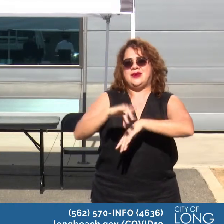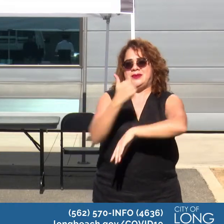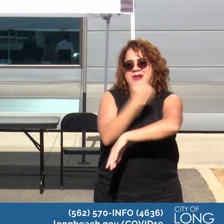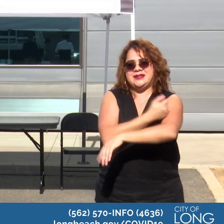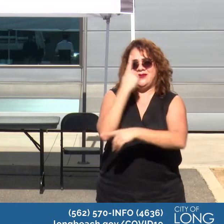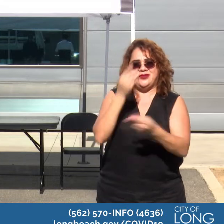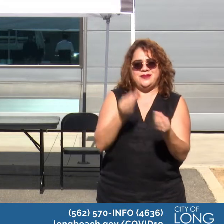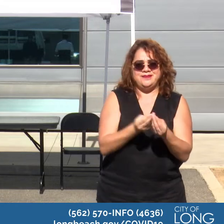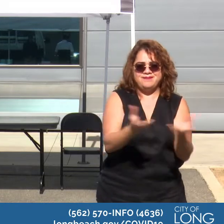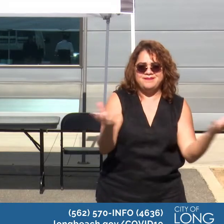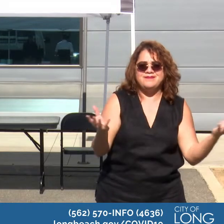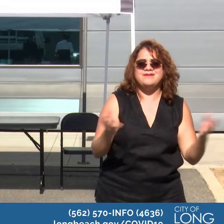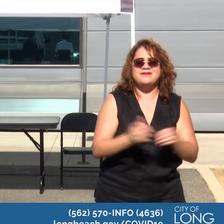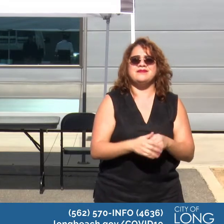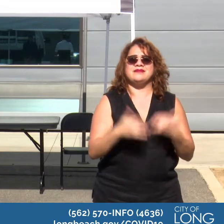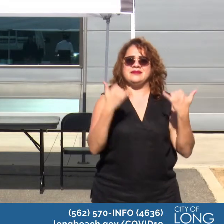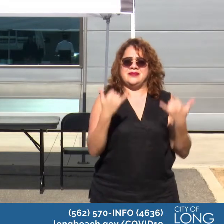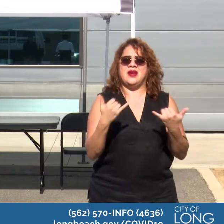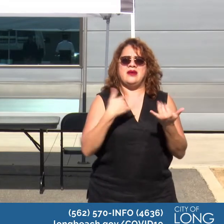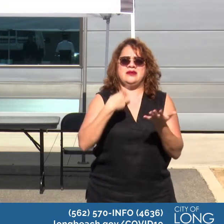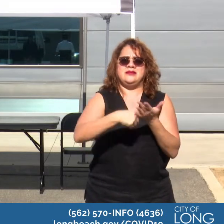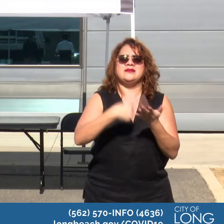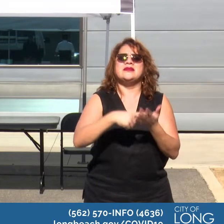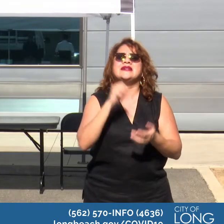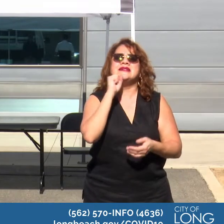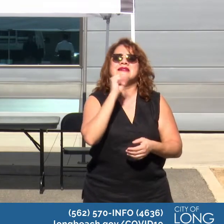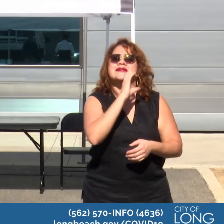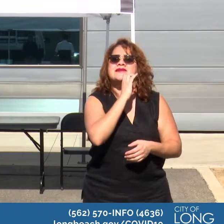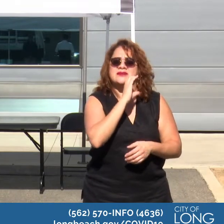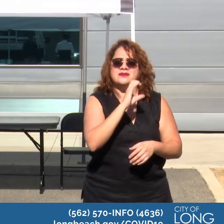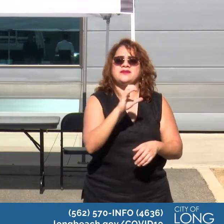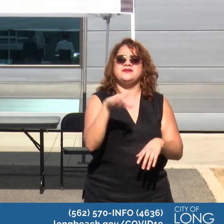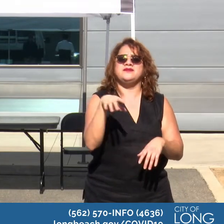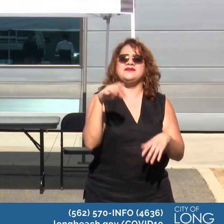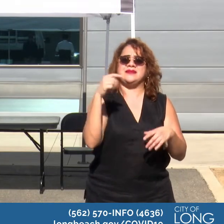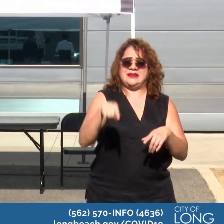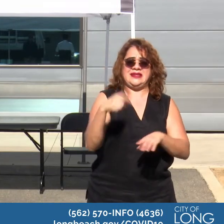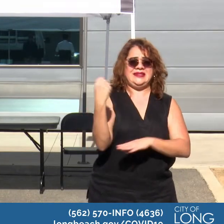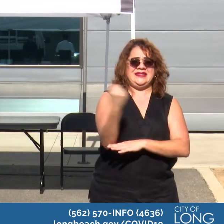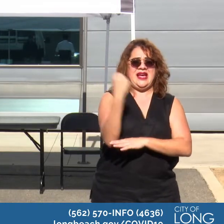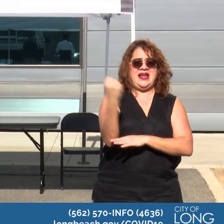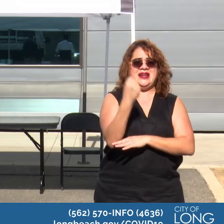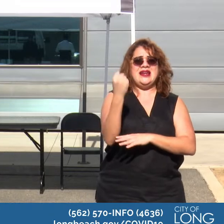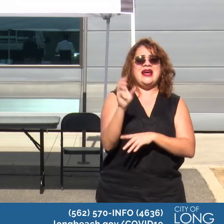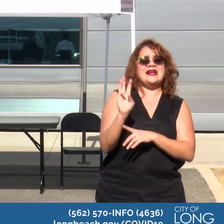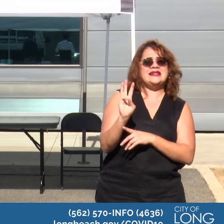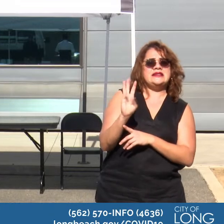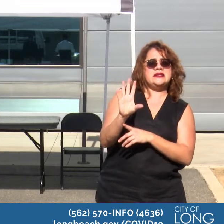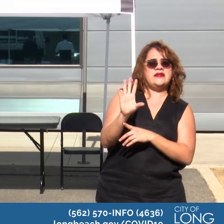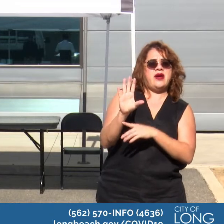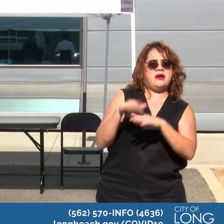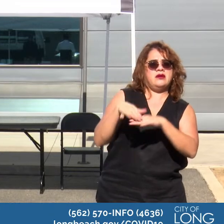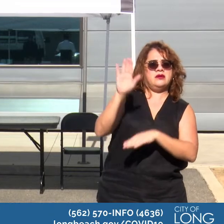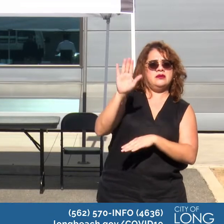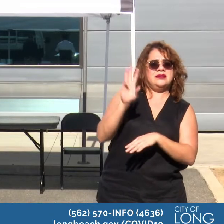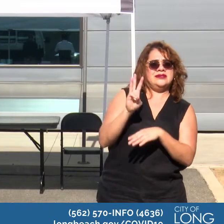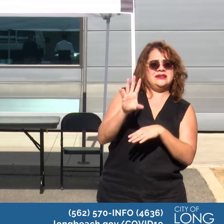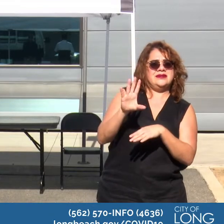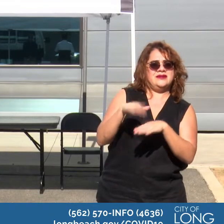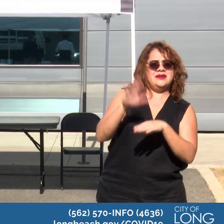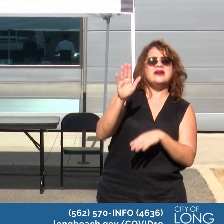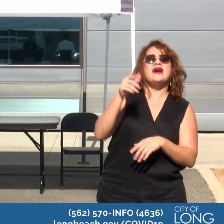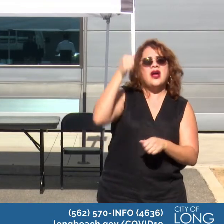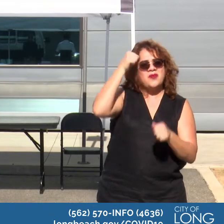seniors. Starting this Saturday, we are vaccinating residents aged 65 and over. We know that it at one point was 75 and